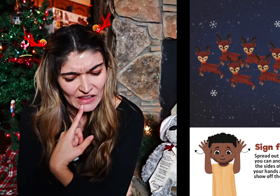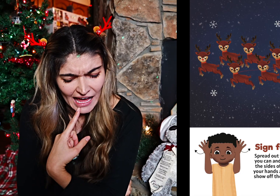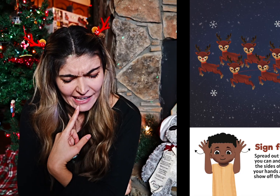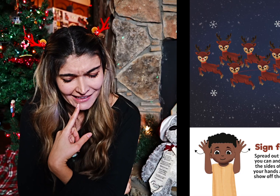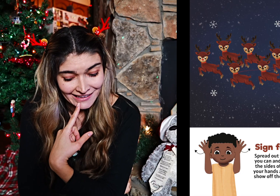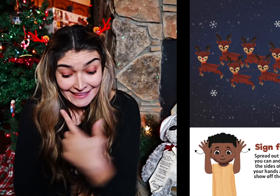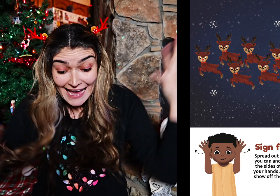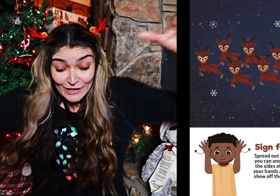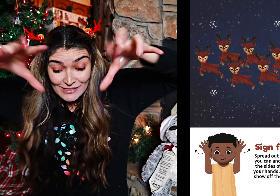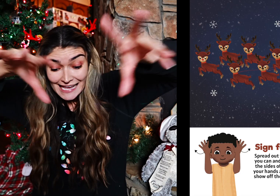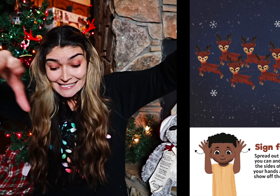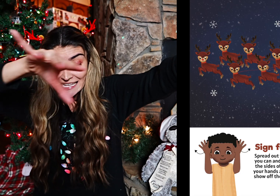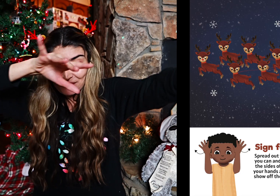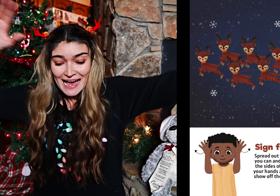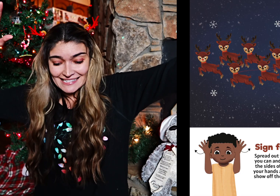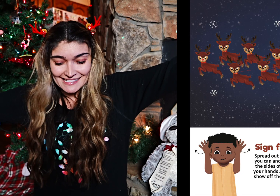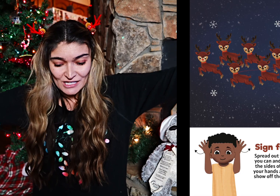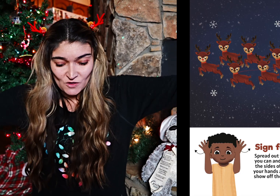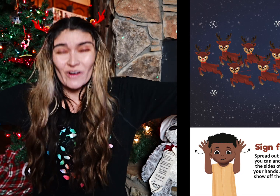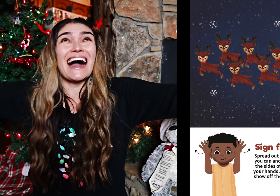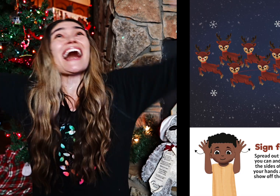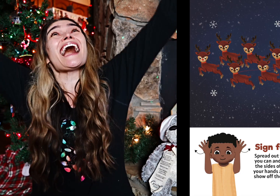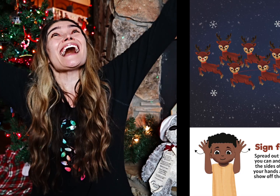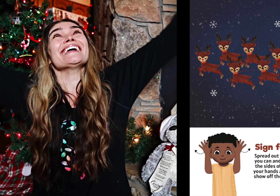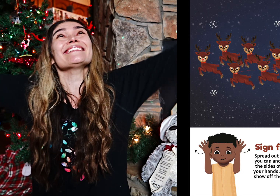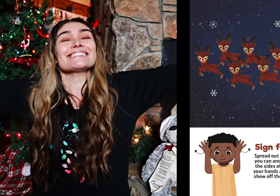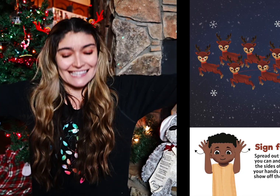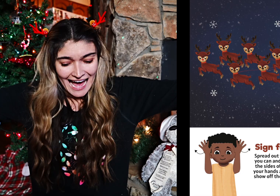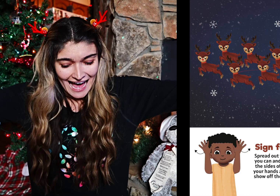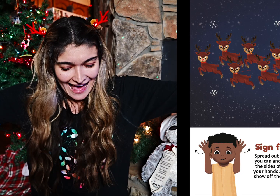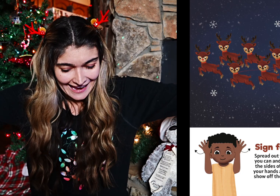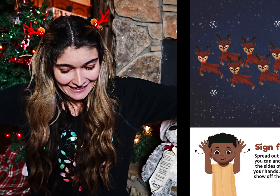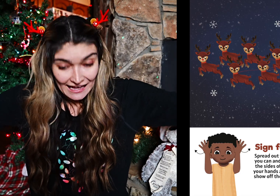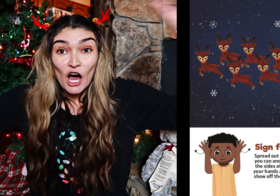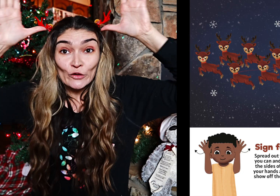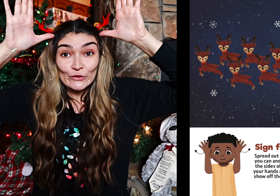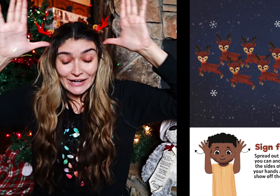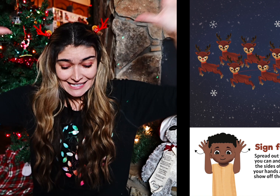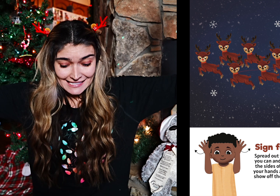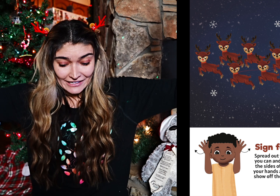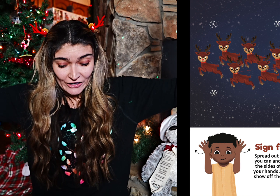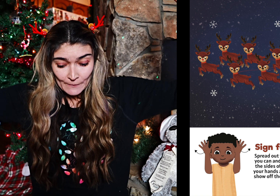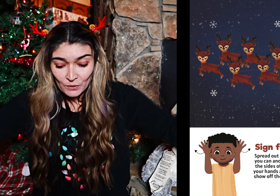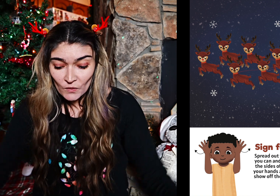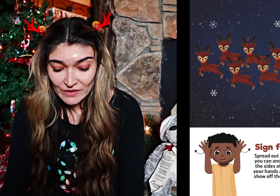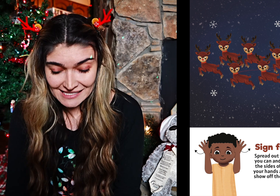fly? They use Santa's magic to soar high in the sky. Reindeer pull the